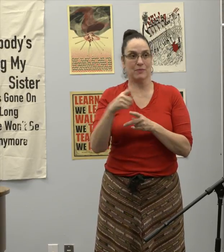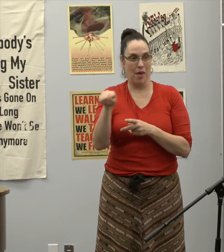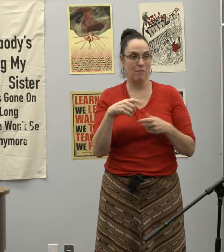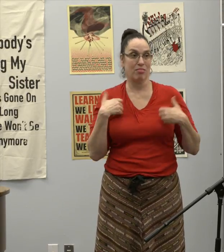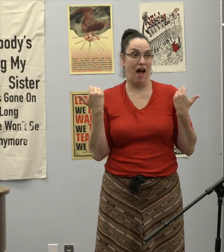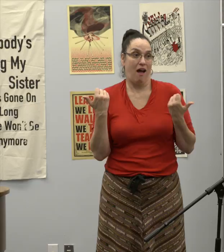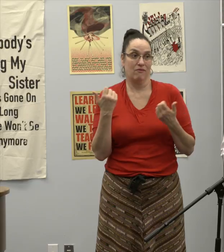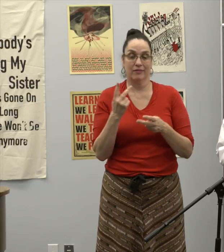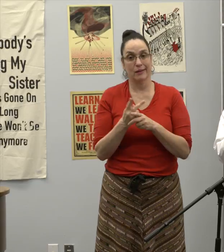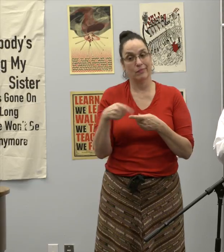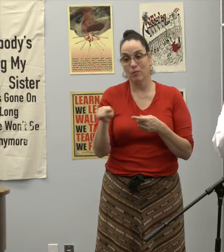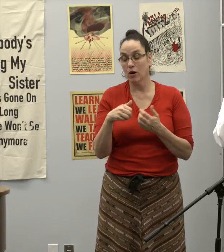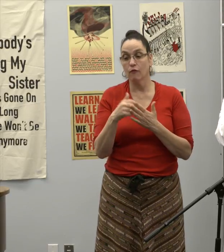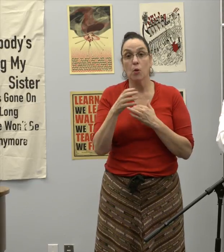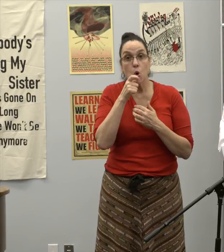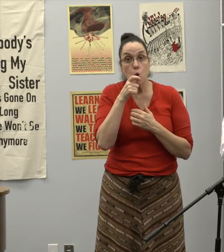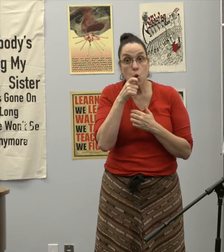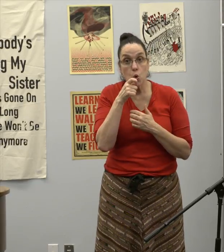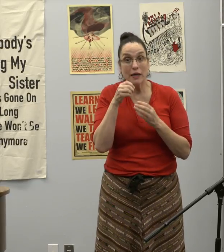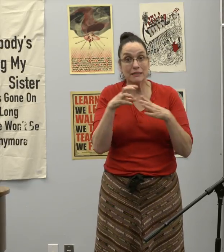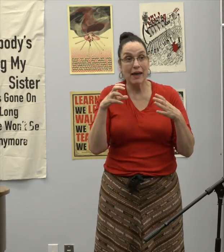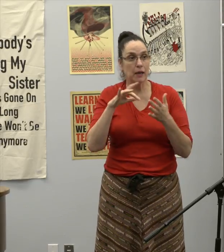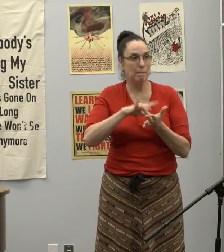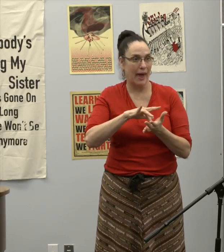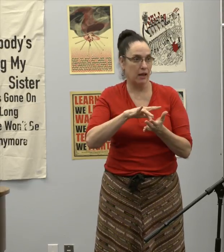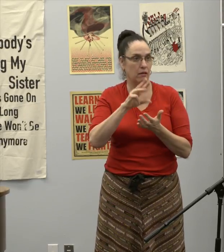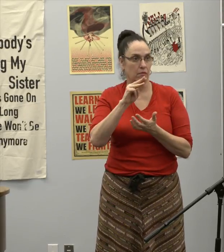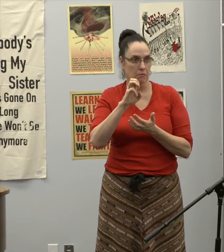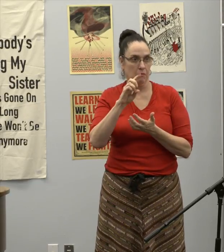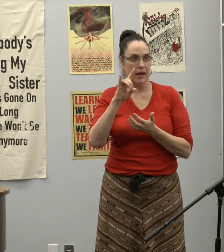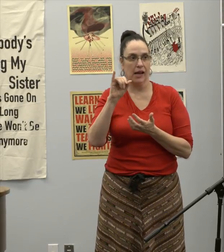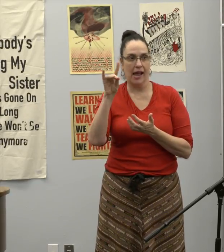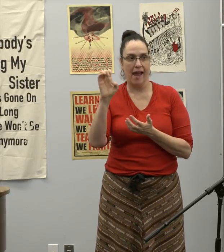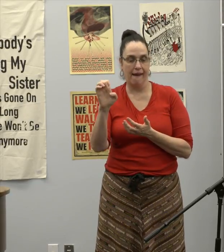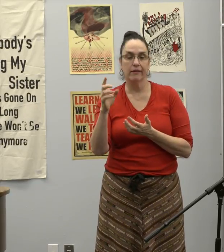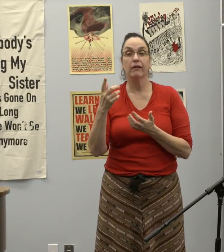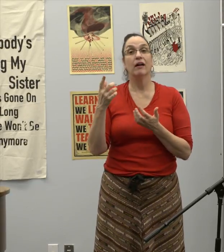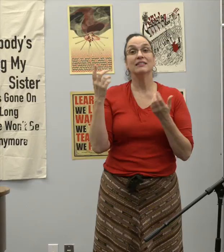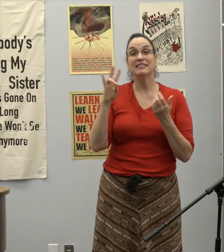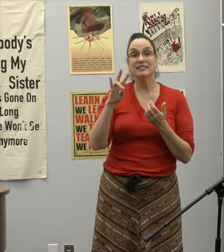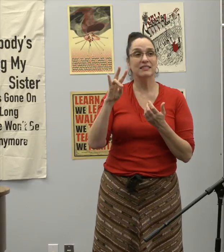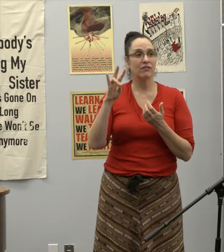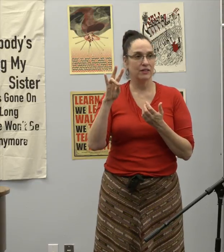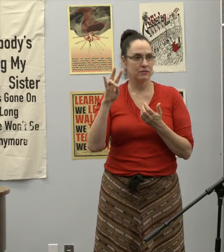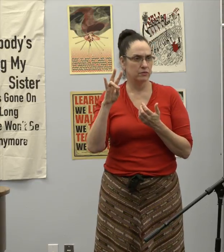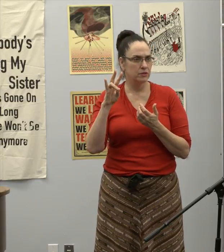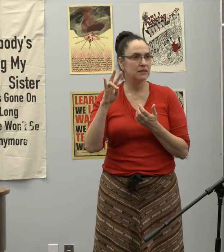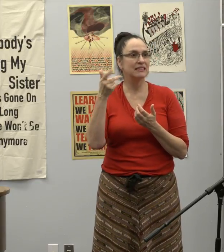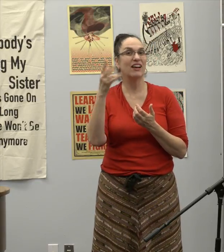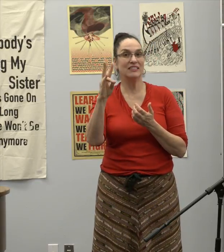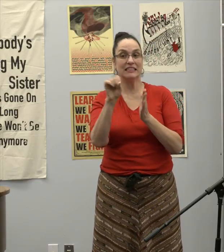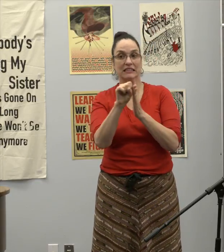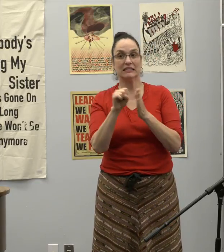who expanded Medicaid? 17 states in the United States expanded Medicaid under the Affordable Care Act. Those